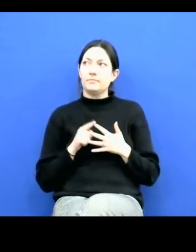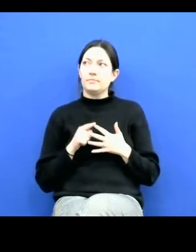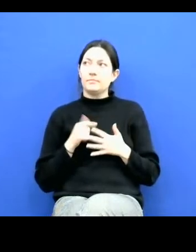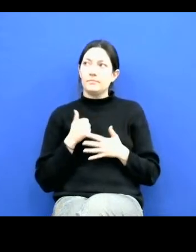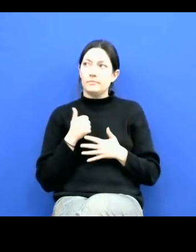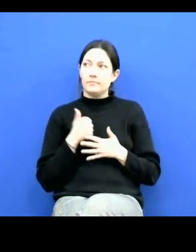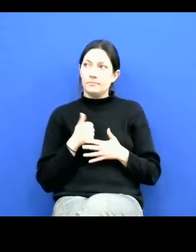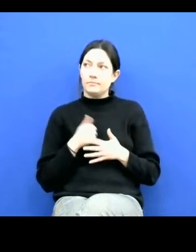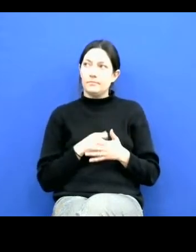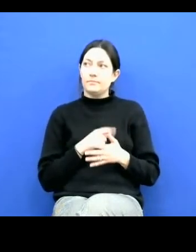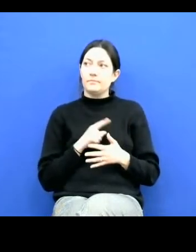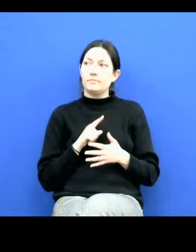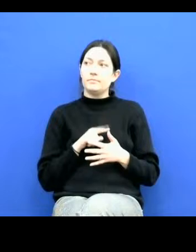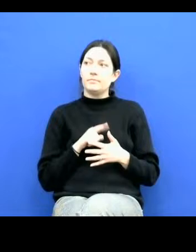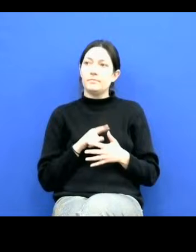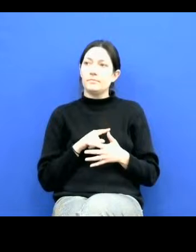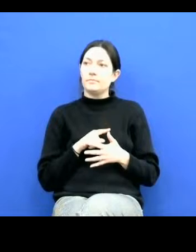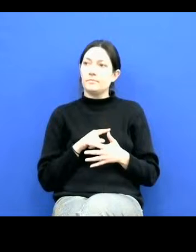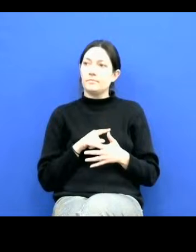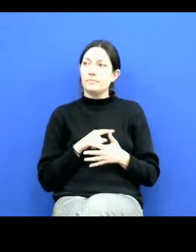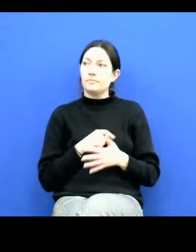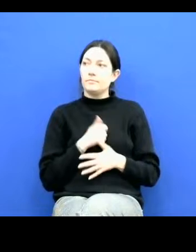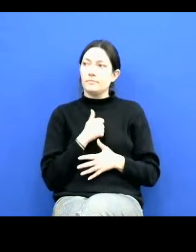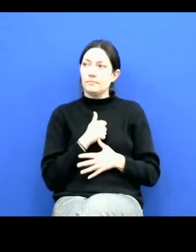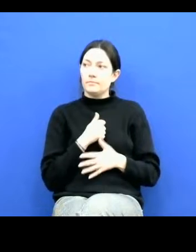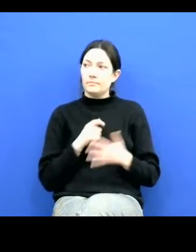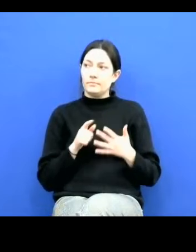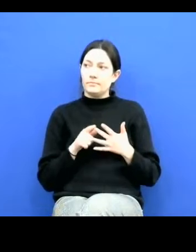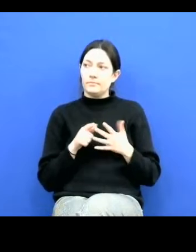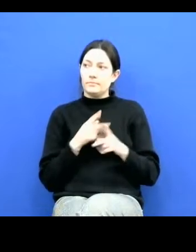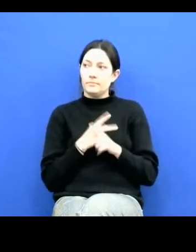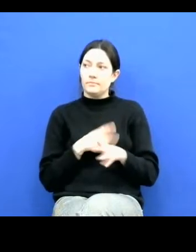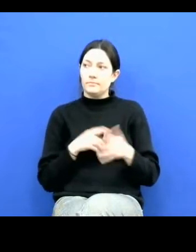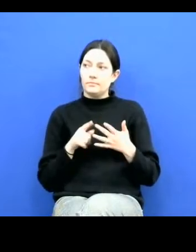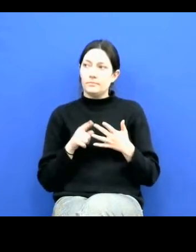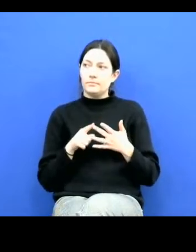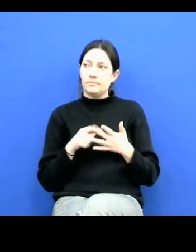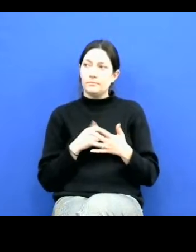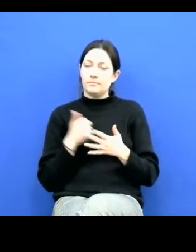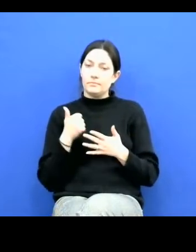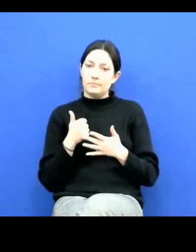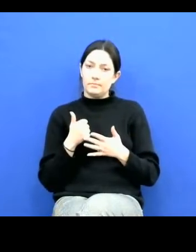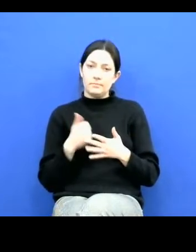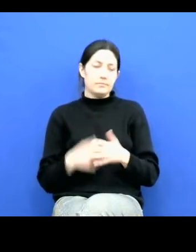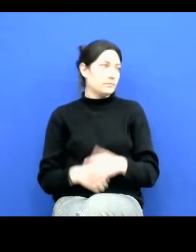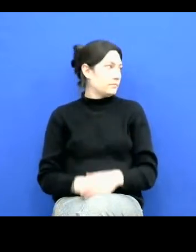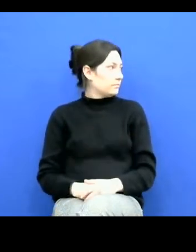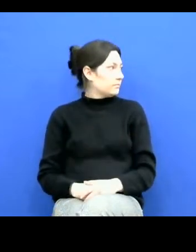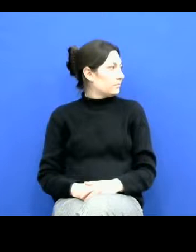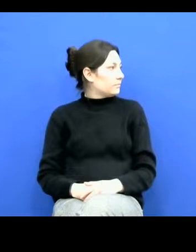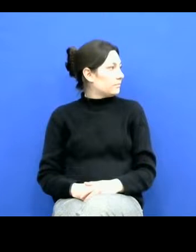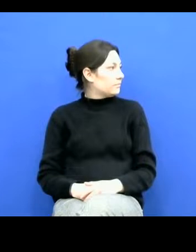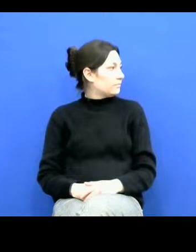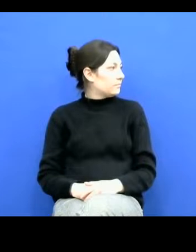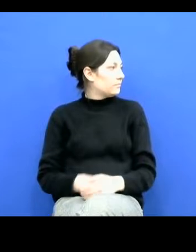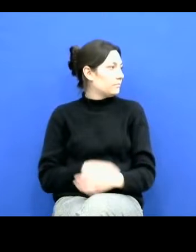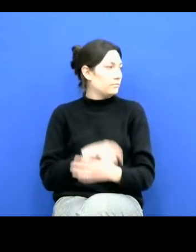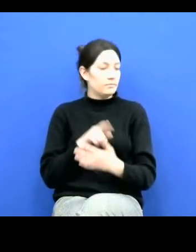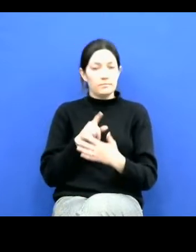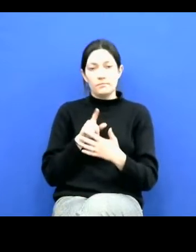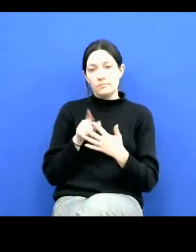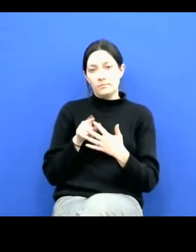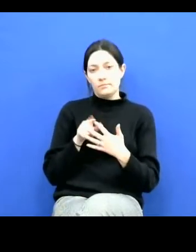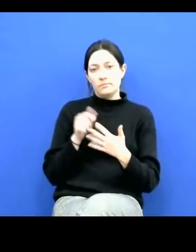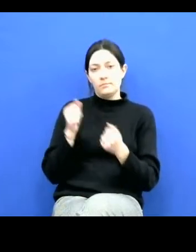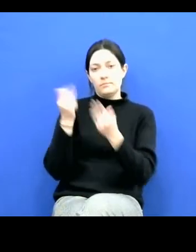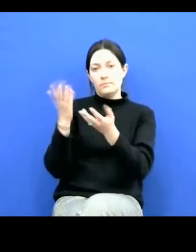Councilmember Page, Aye. Councilmember Belanca. Aye. Supervisor Schultz. Aye. Mr. Supervisor and fellow board